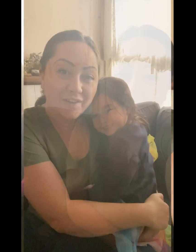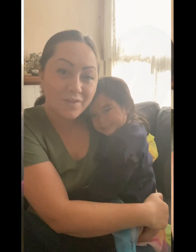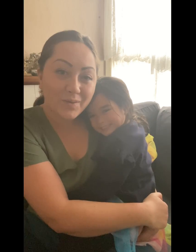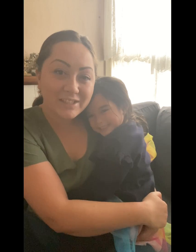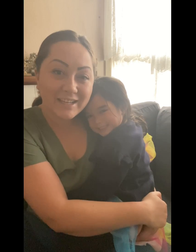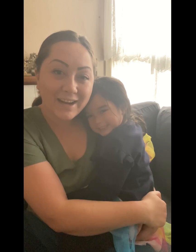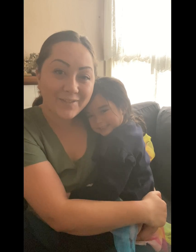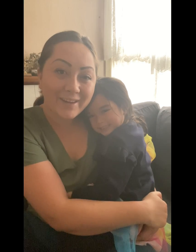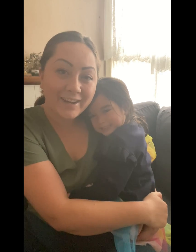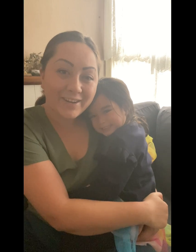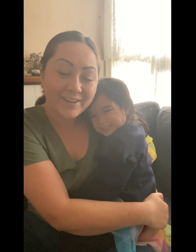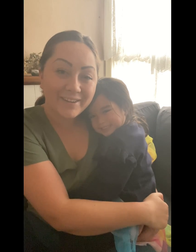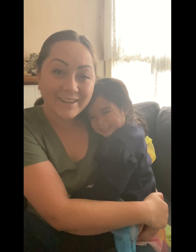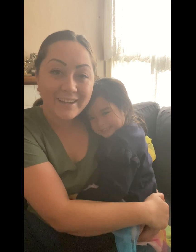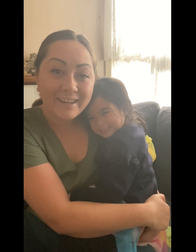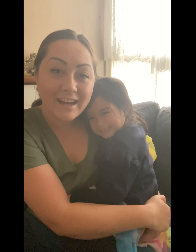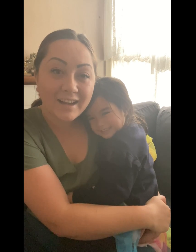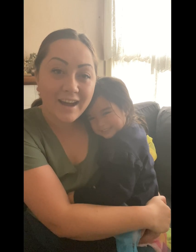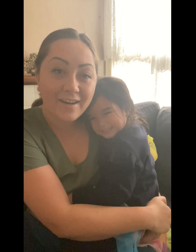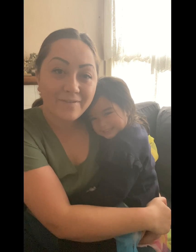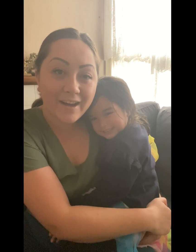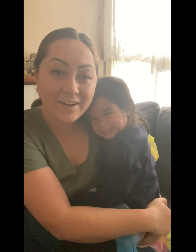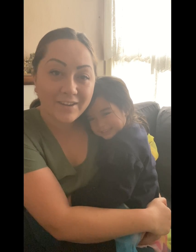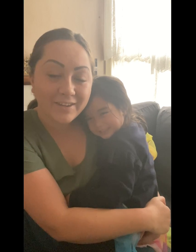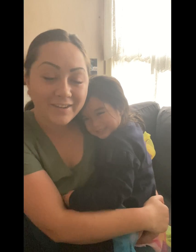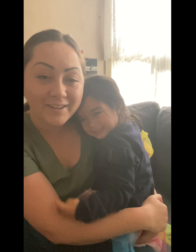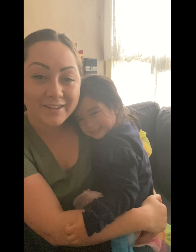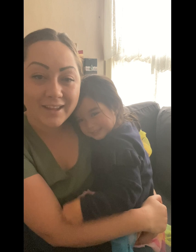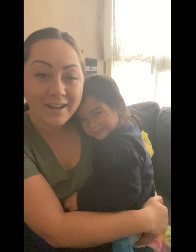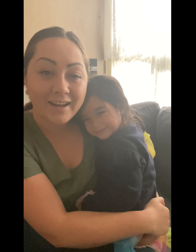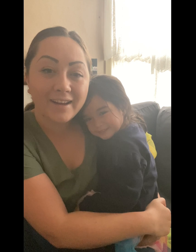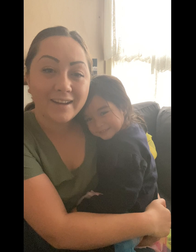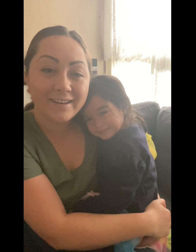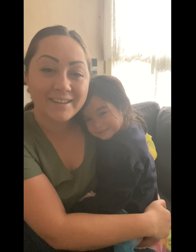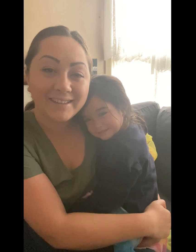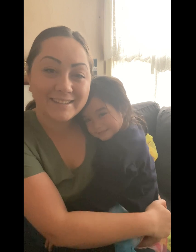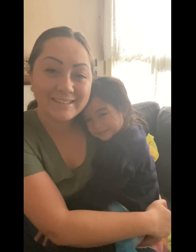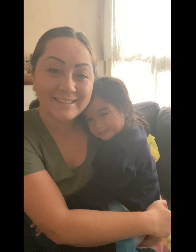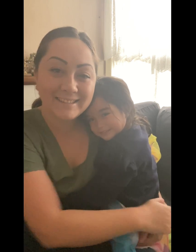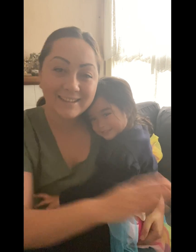for watching our video. Kia kaha whānau. Tutu whānau.